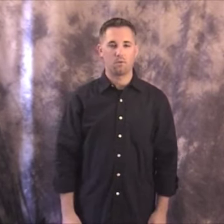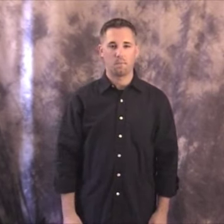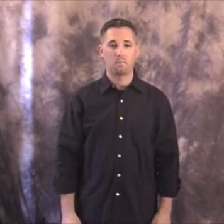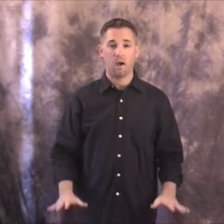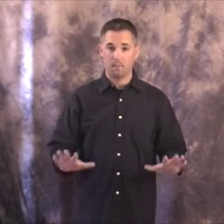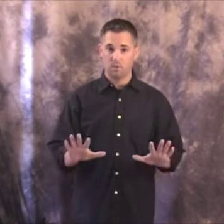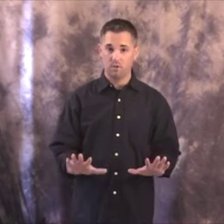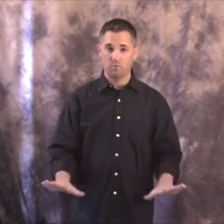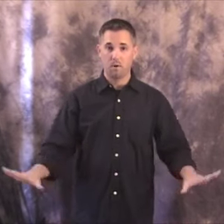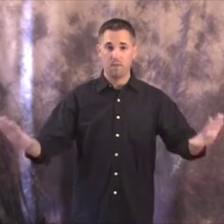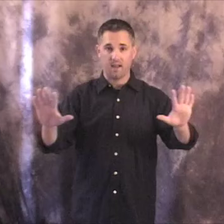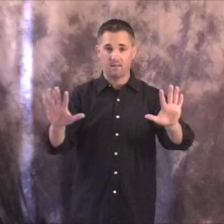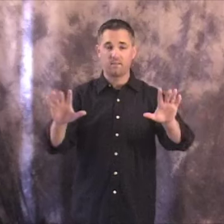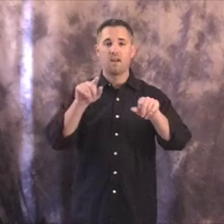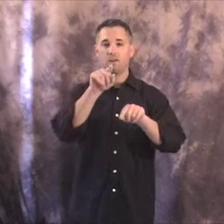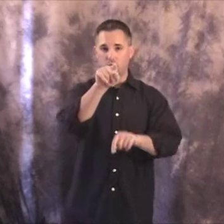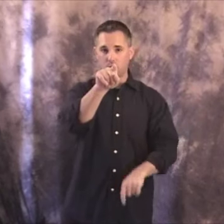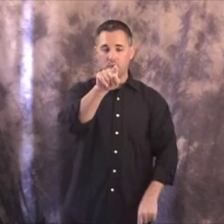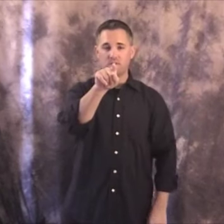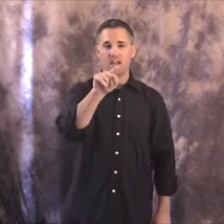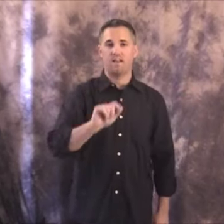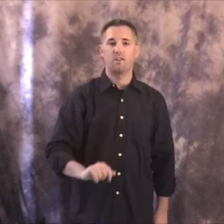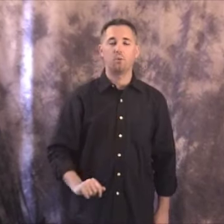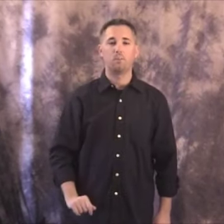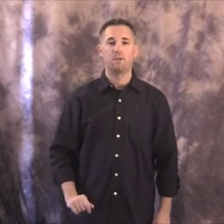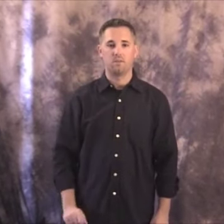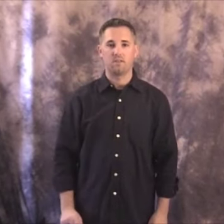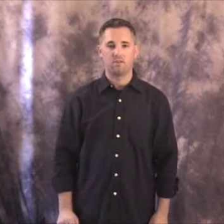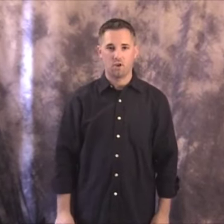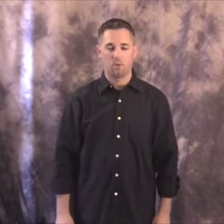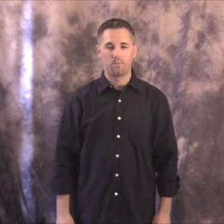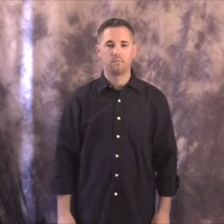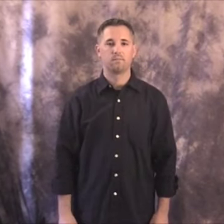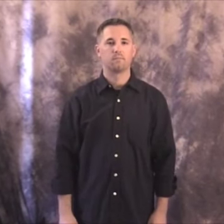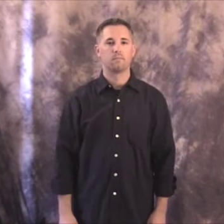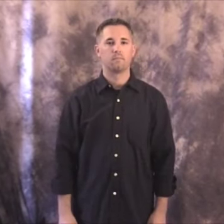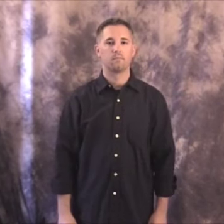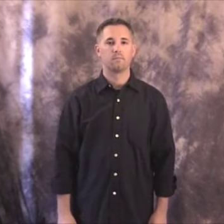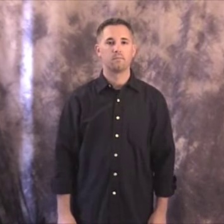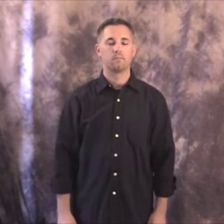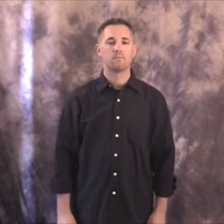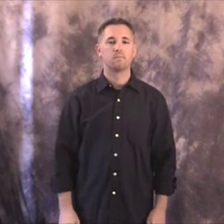Now remember, I'm going to use both hands. You use the hand that you will be using in the show.